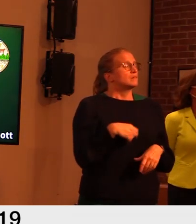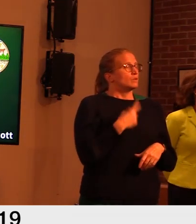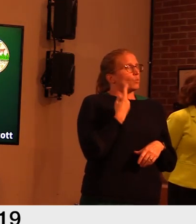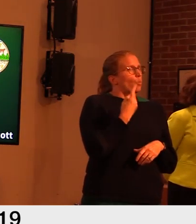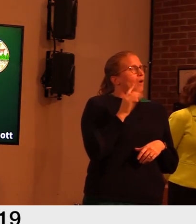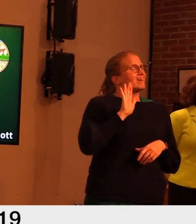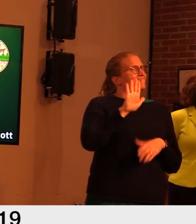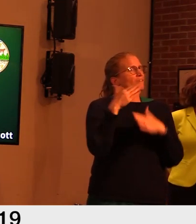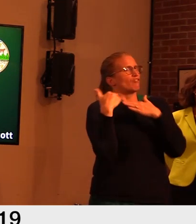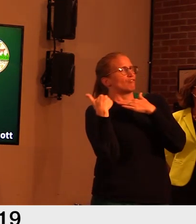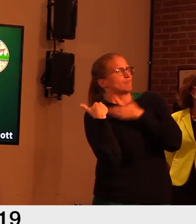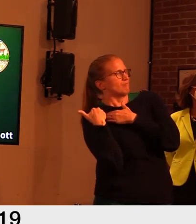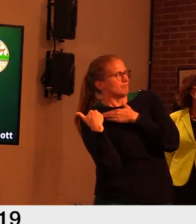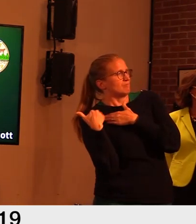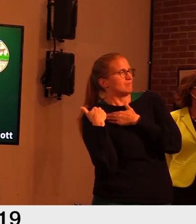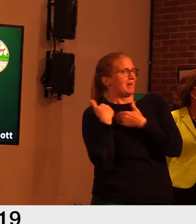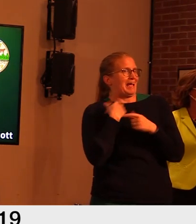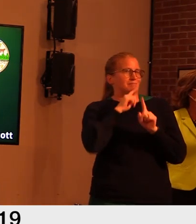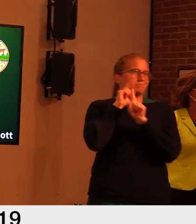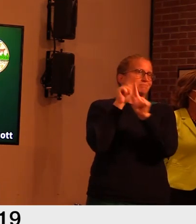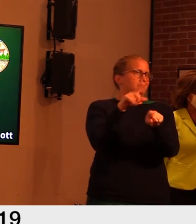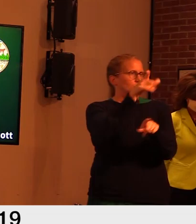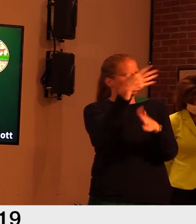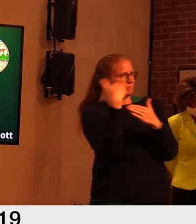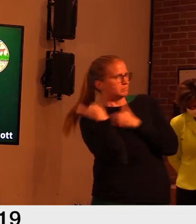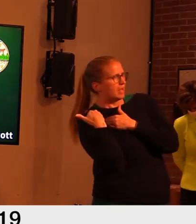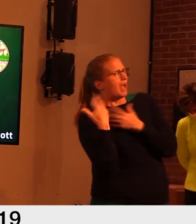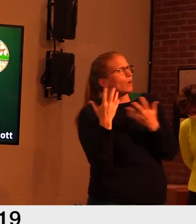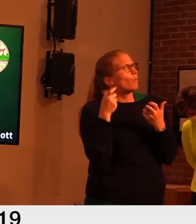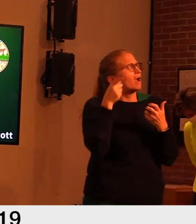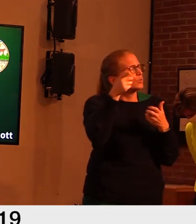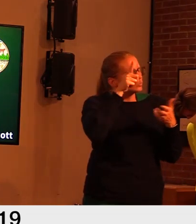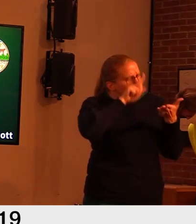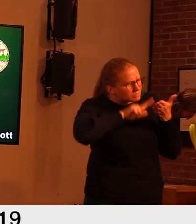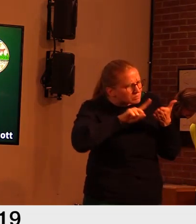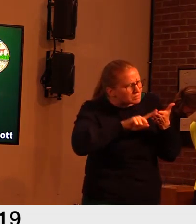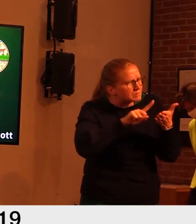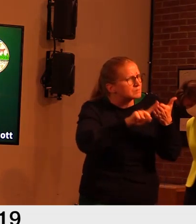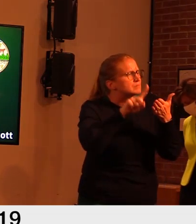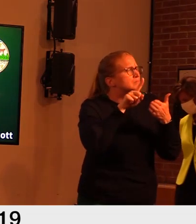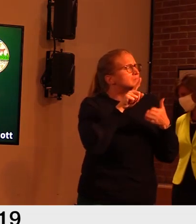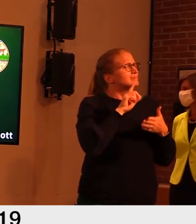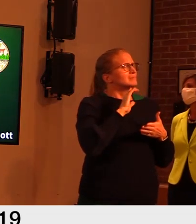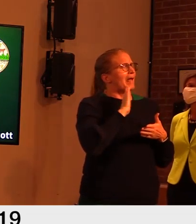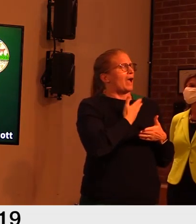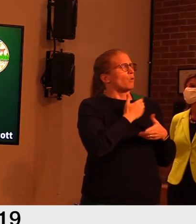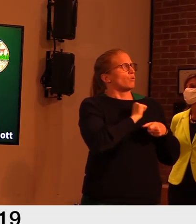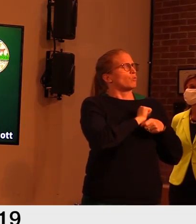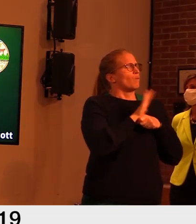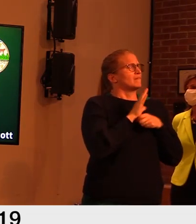Thank you. Erin, if I could just add as well, the racial equity task force that we put into place